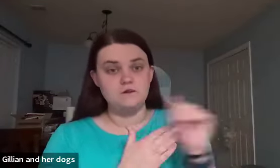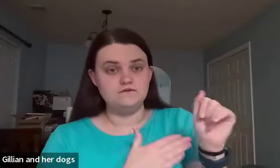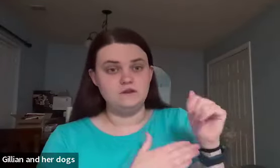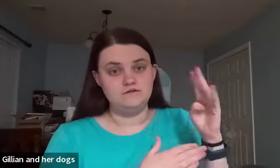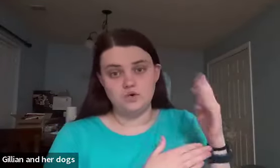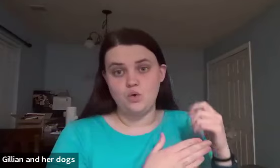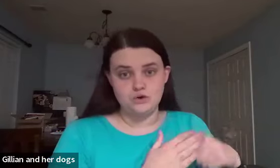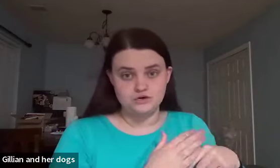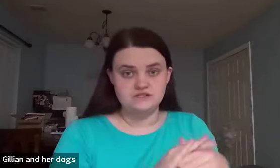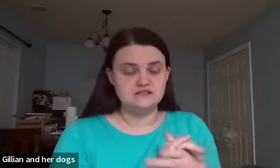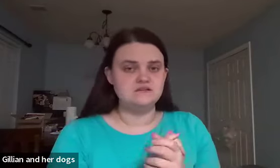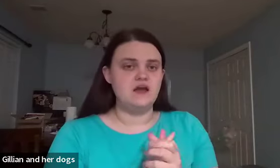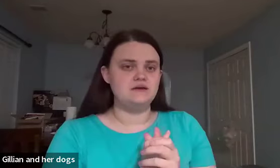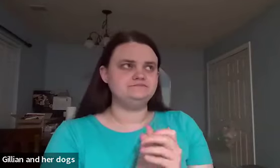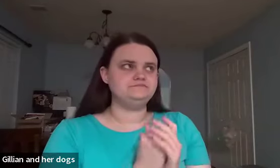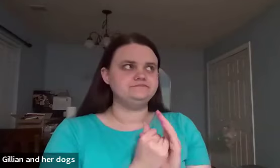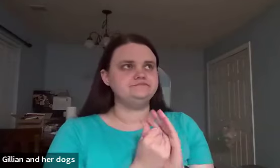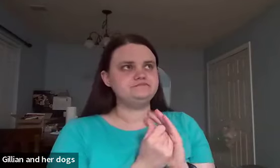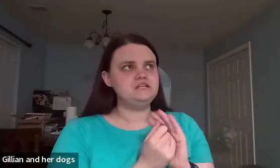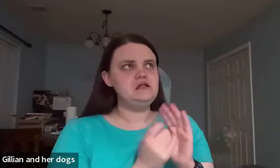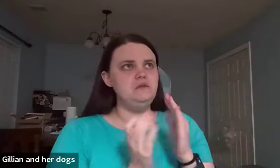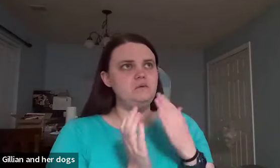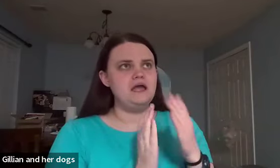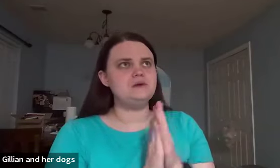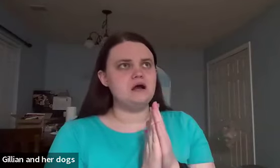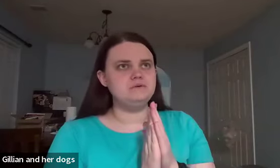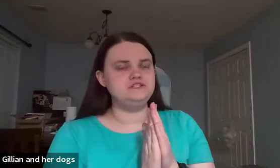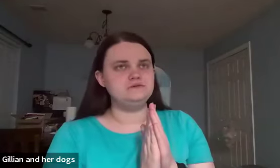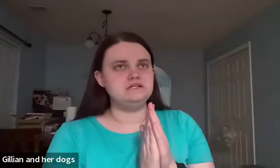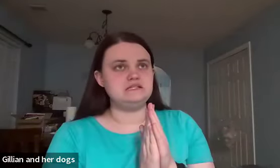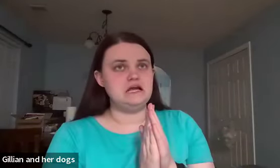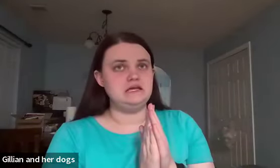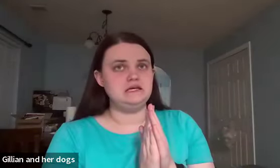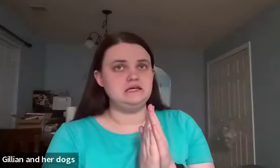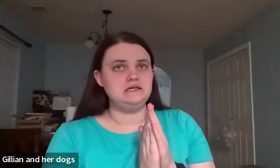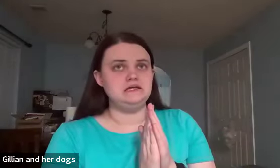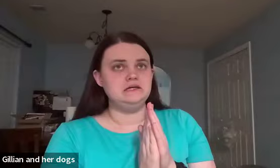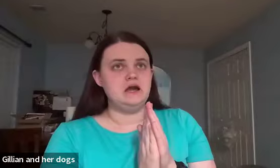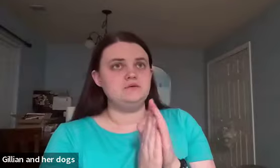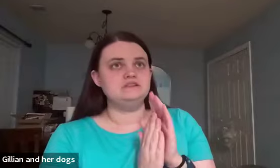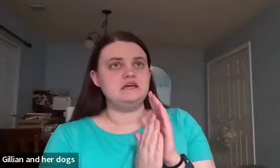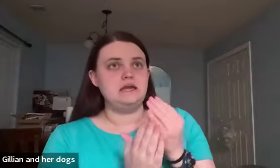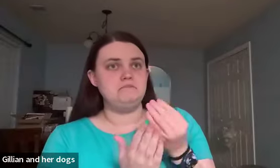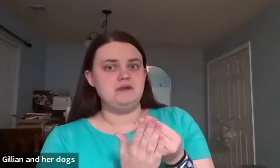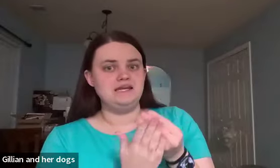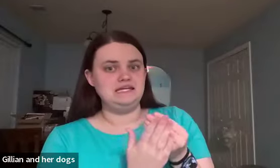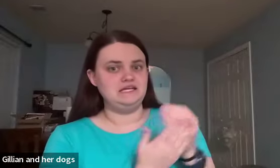dollar for like 4 quarters, things like that. Hmm. The way I'd probably do it is like I would say